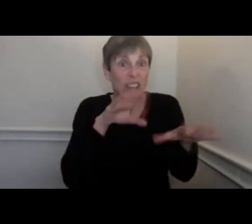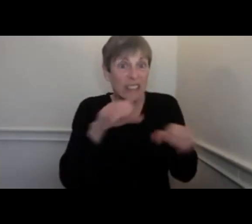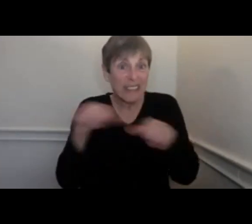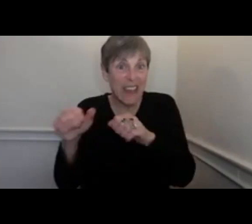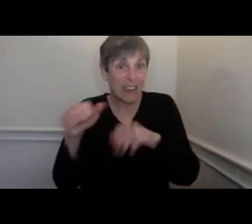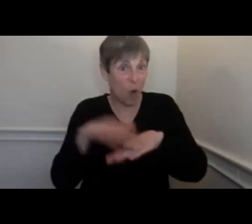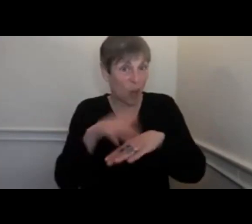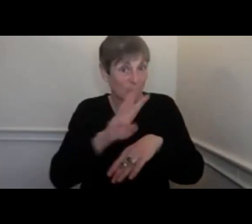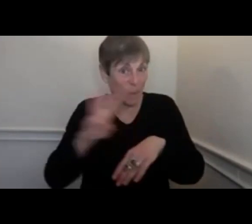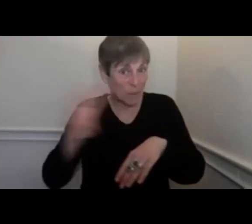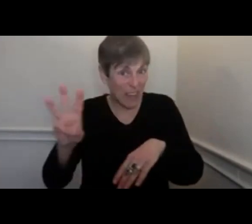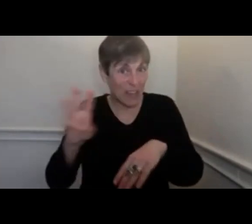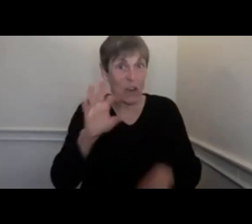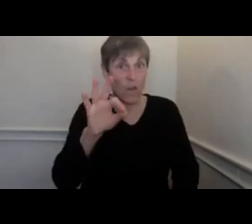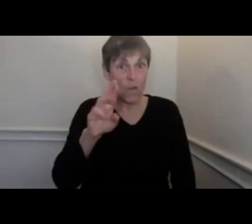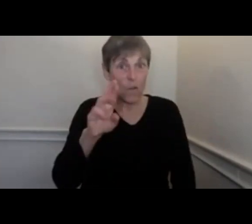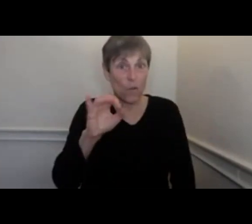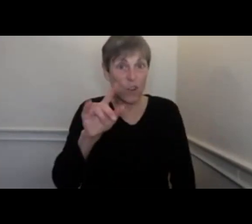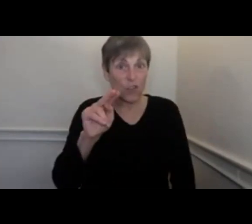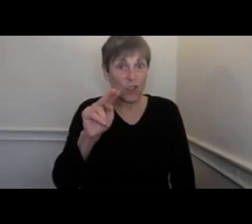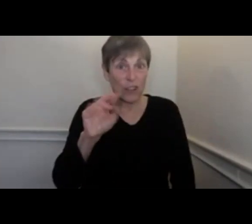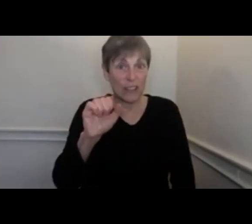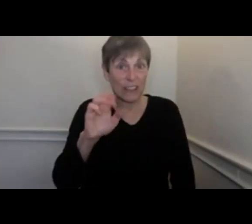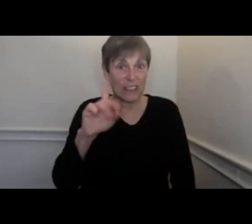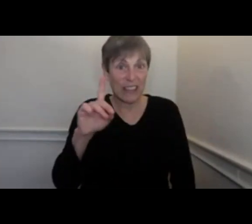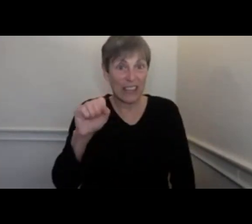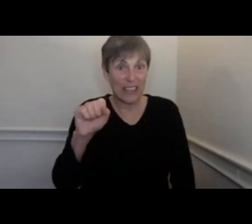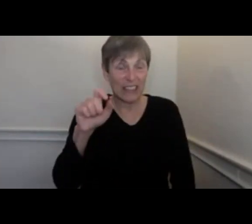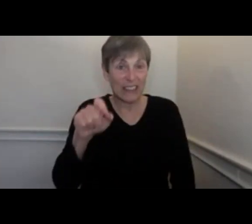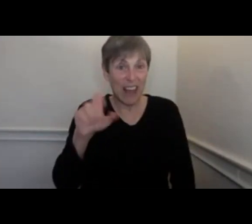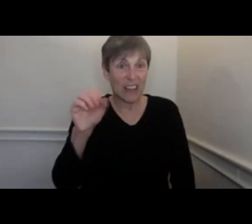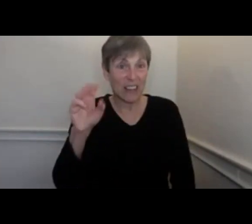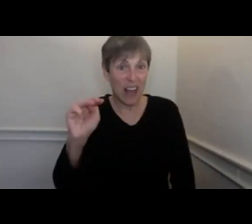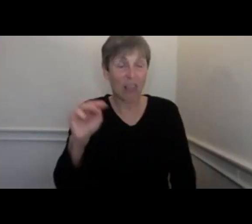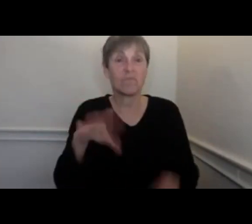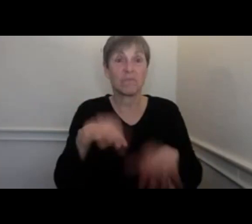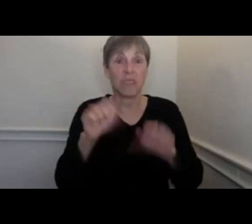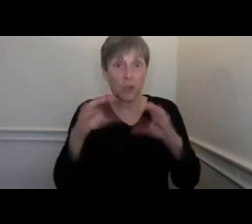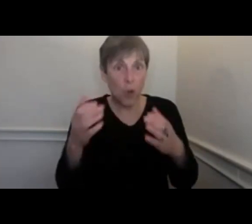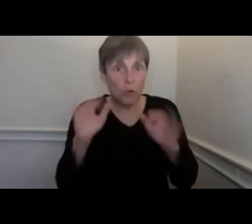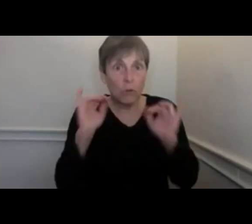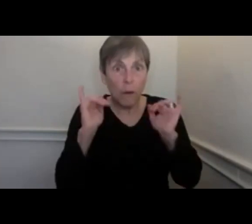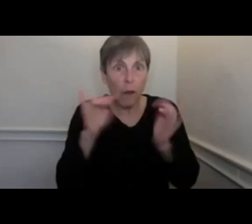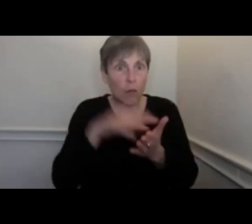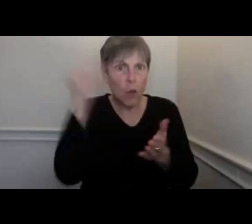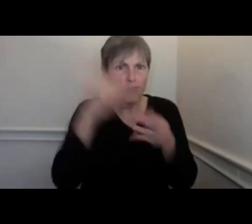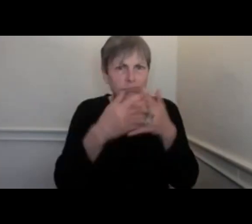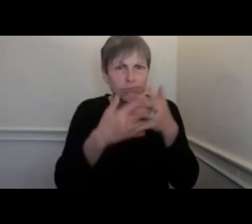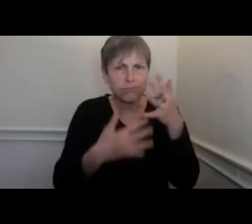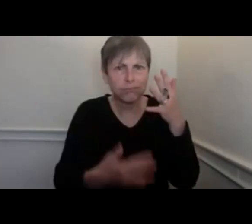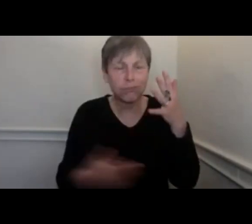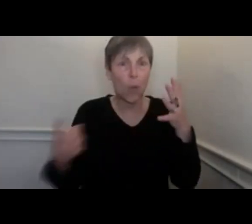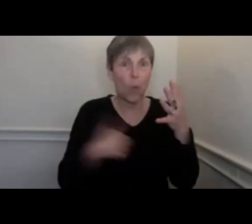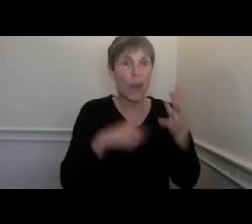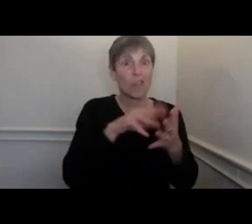website, fruitionseeds.com, and jump in, and you'll find tons of tips, keys, strategies, things that we've learned the hard way. So